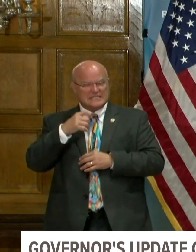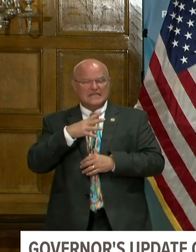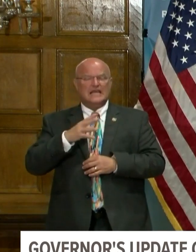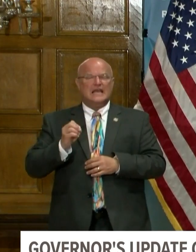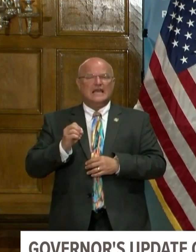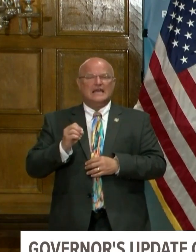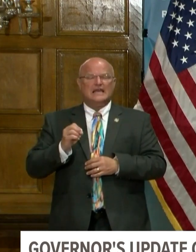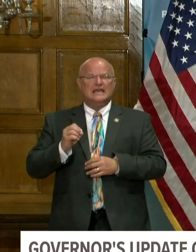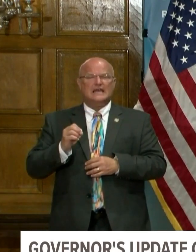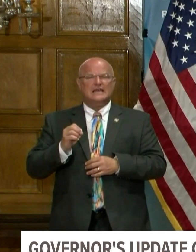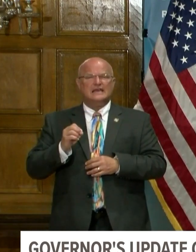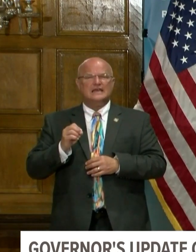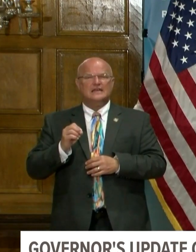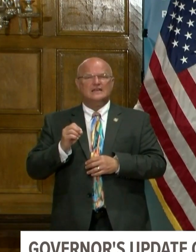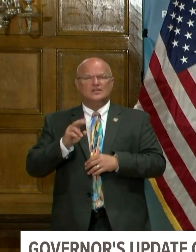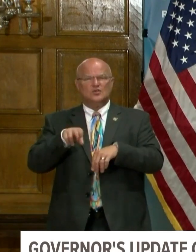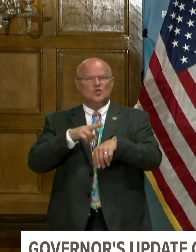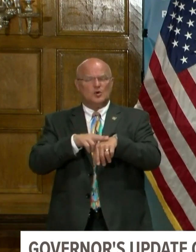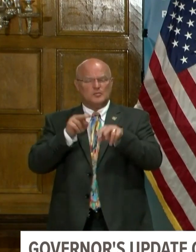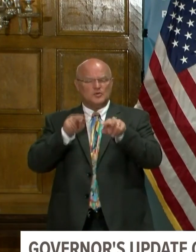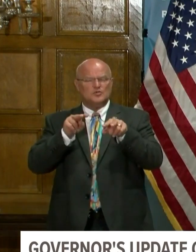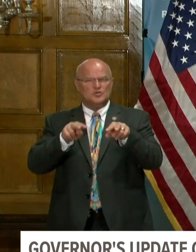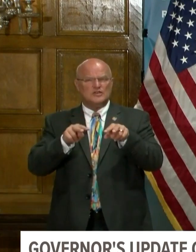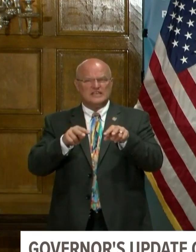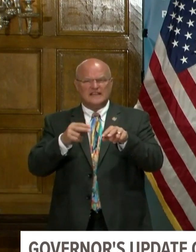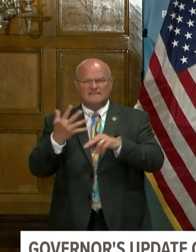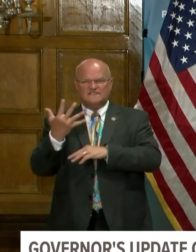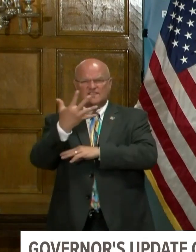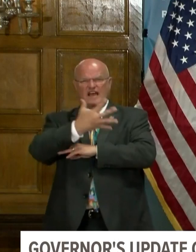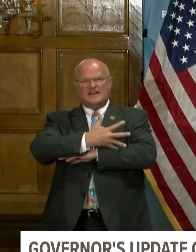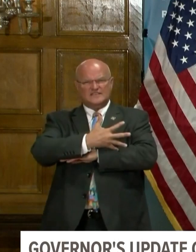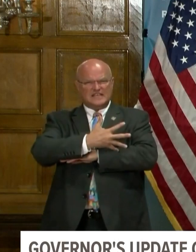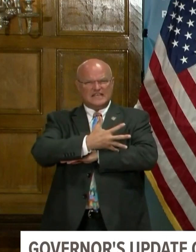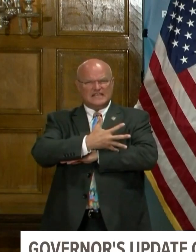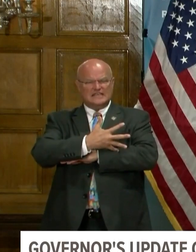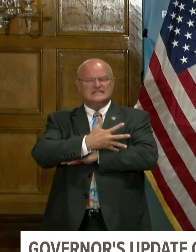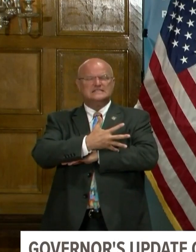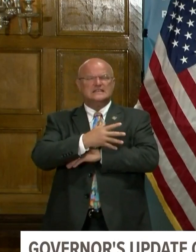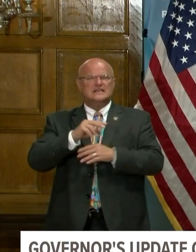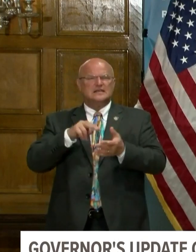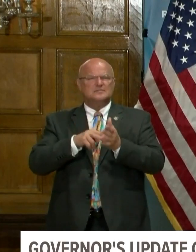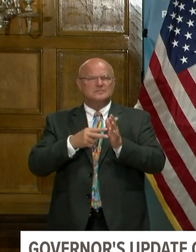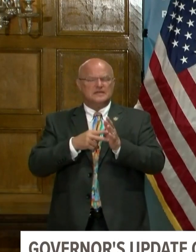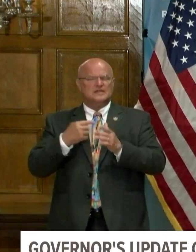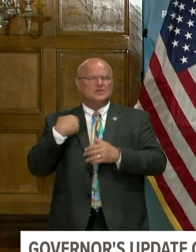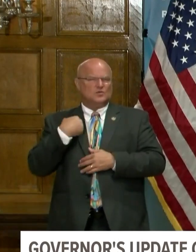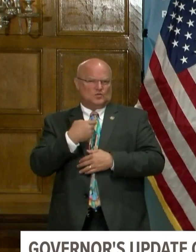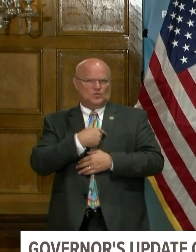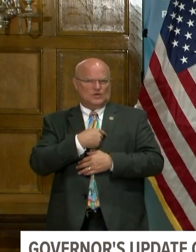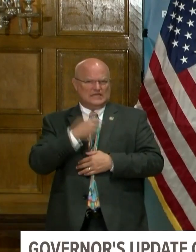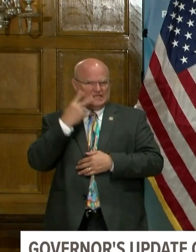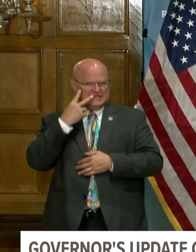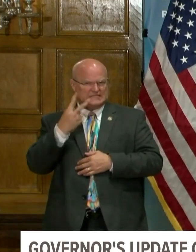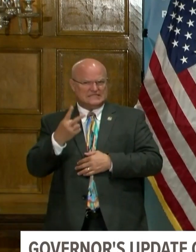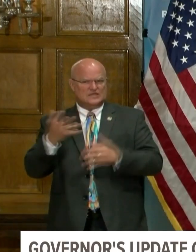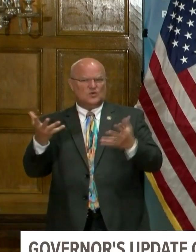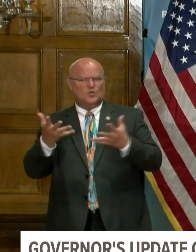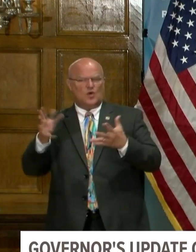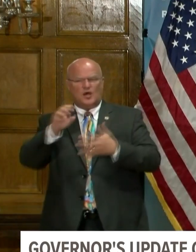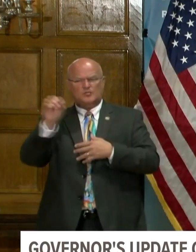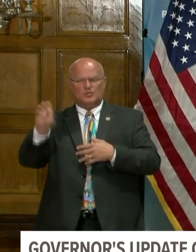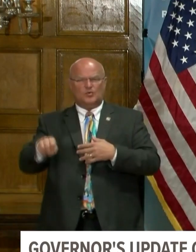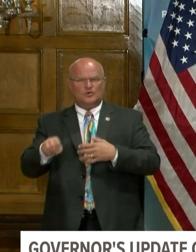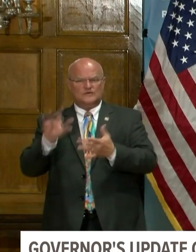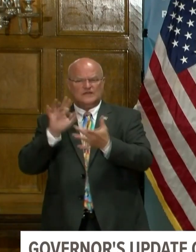And usually we look at 5 days out. By 5 days, then we see what